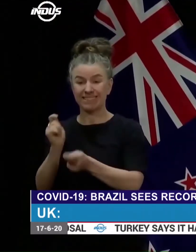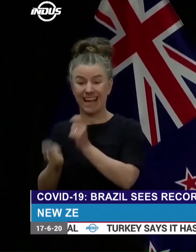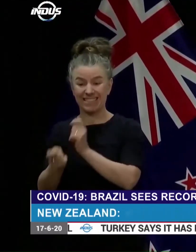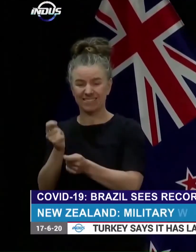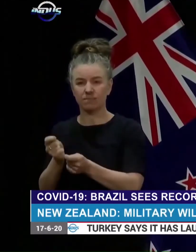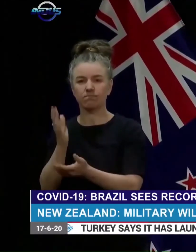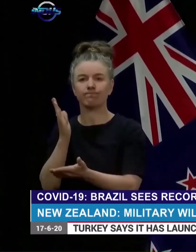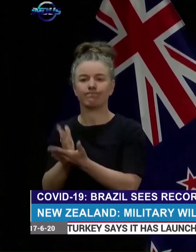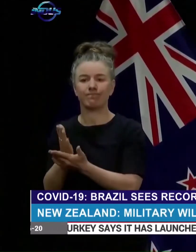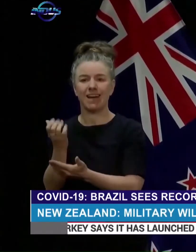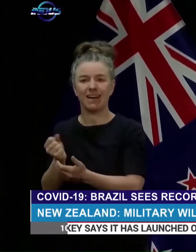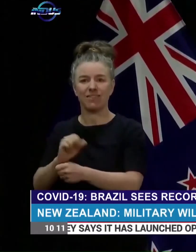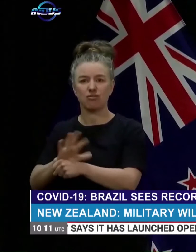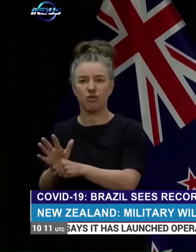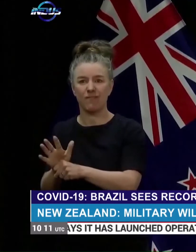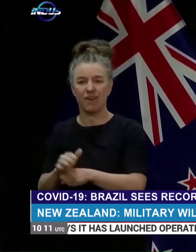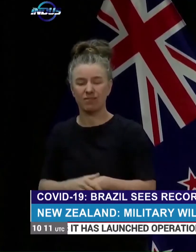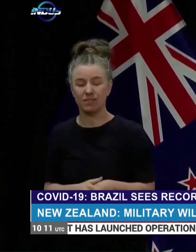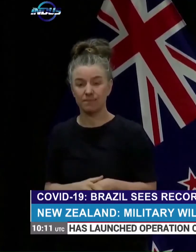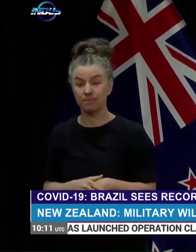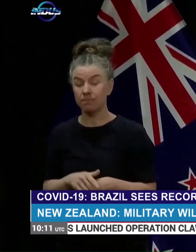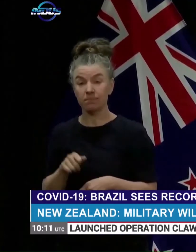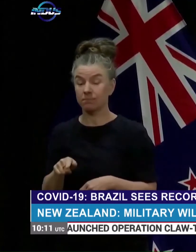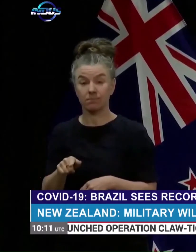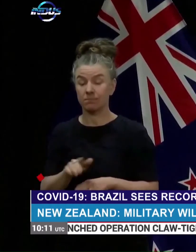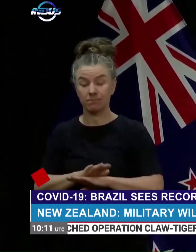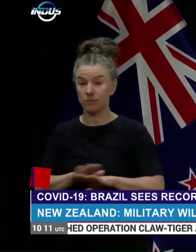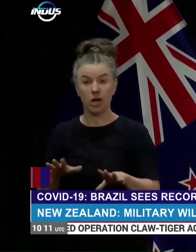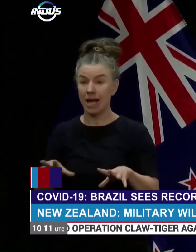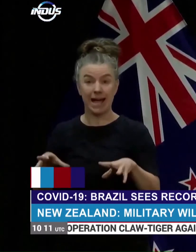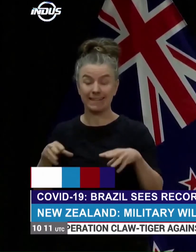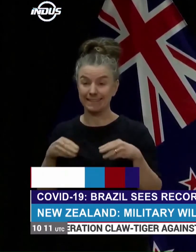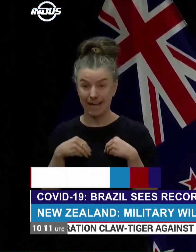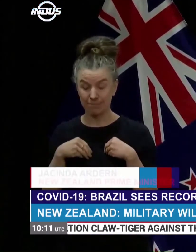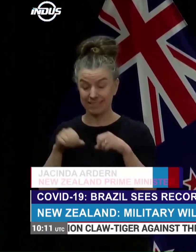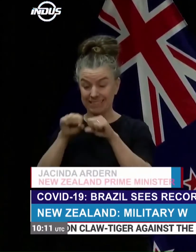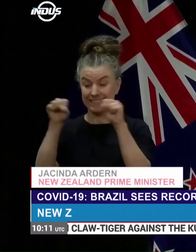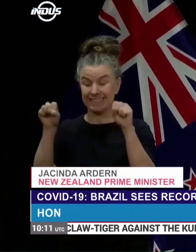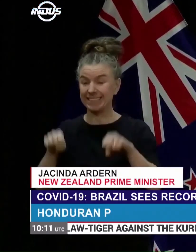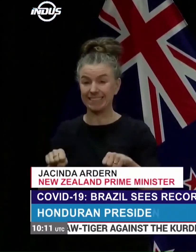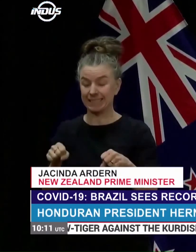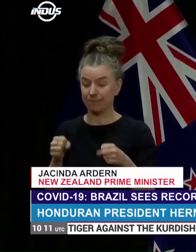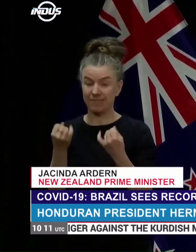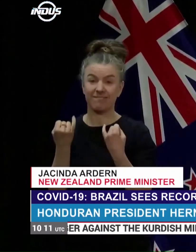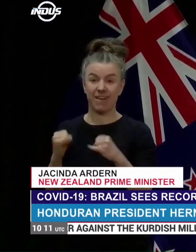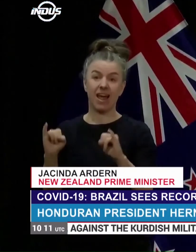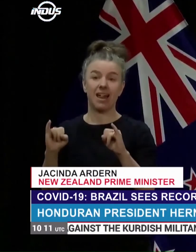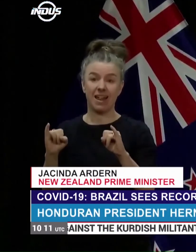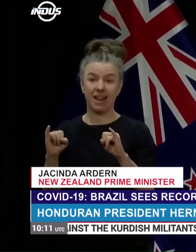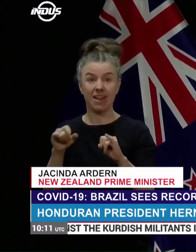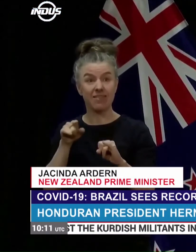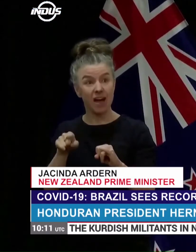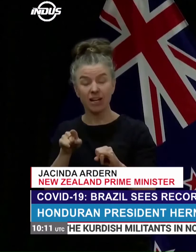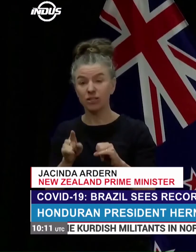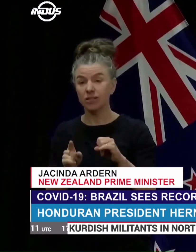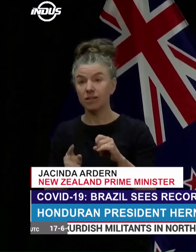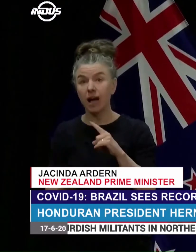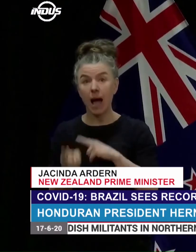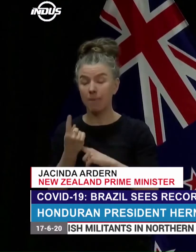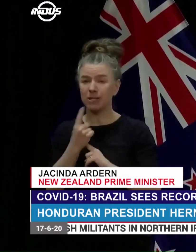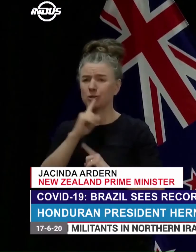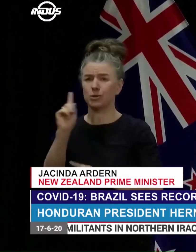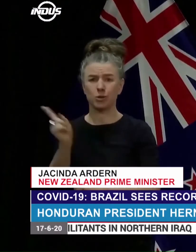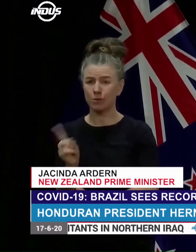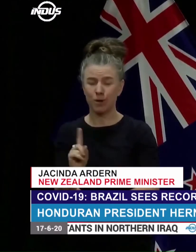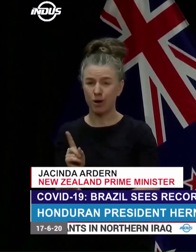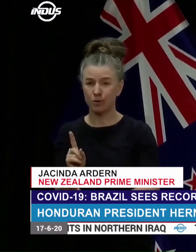case represents an unacceptable failure of the system. It should never have happened, and